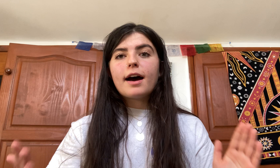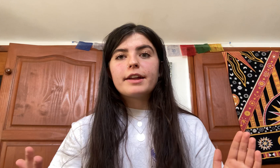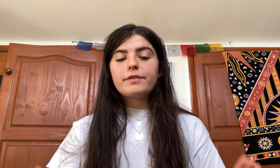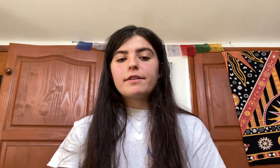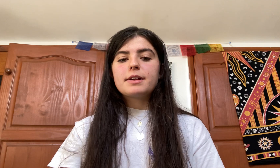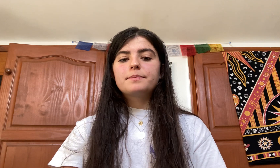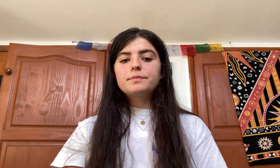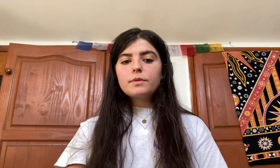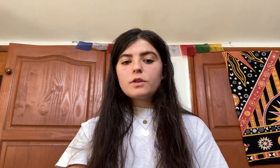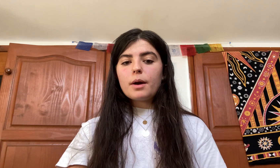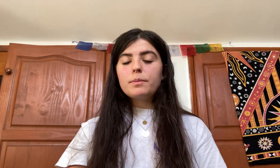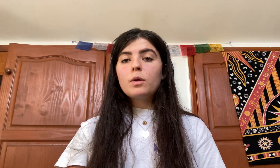hard of hearing. So